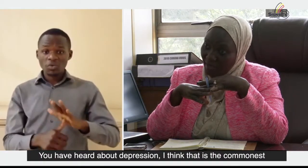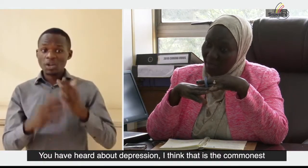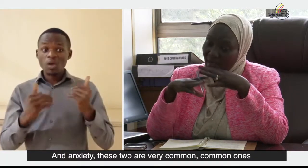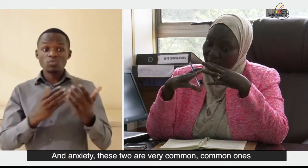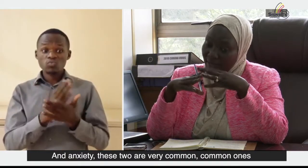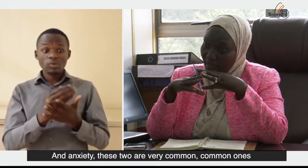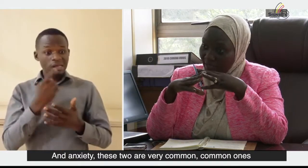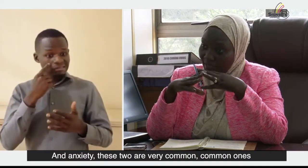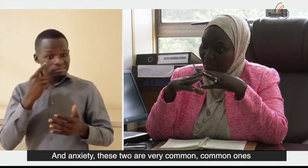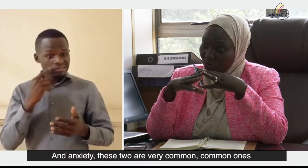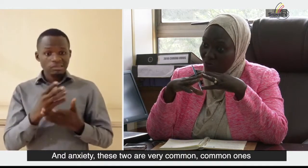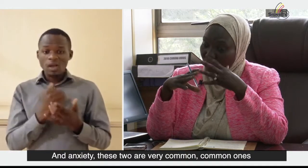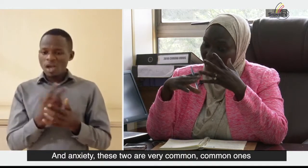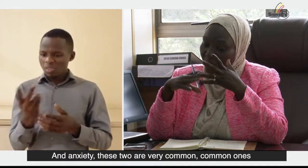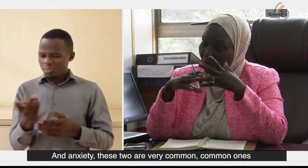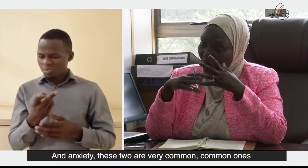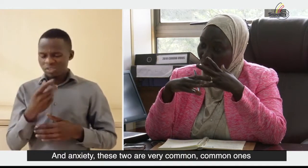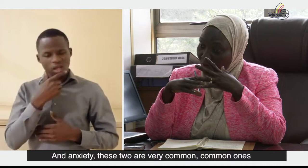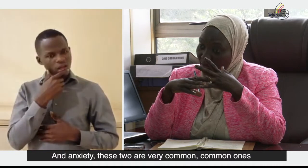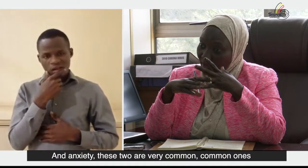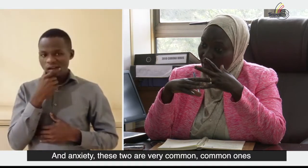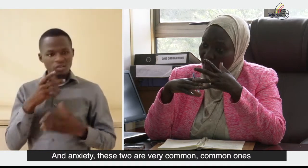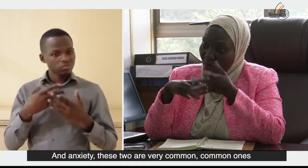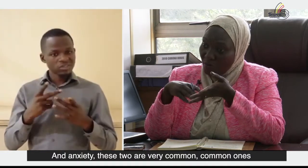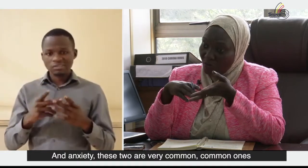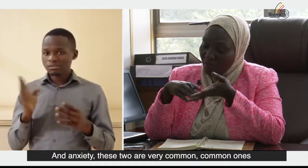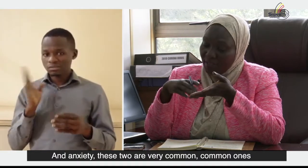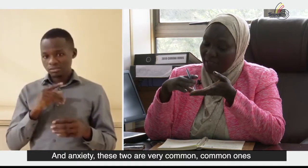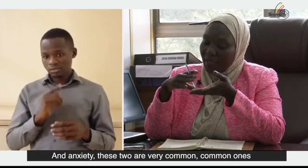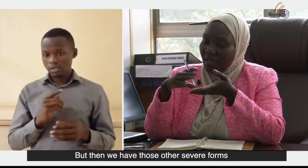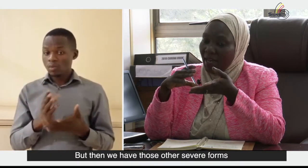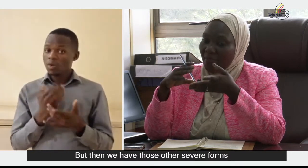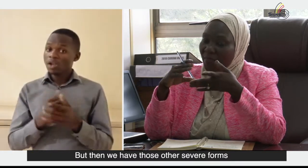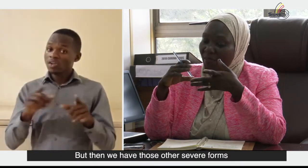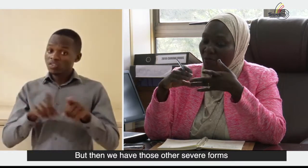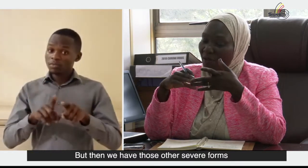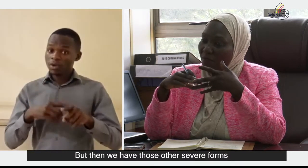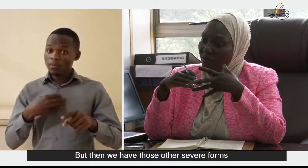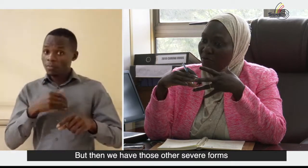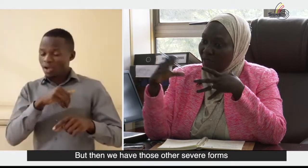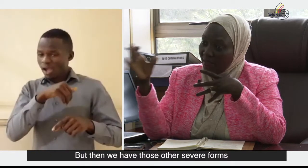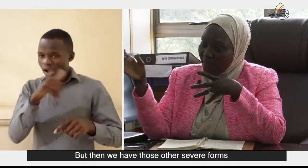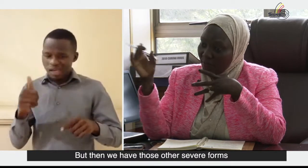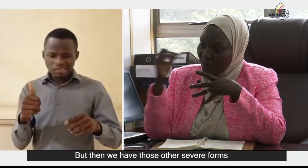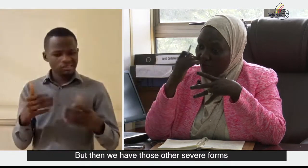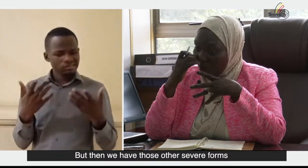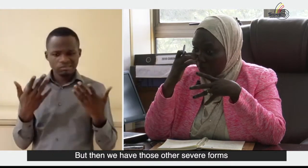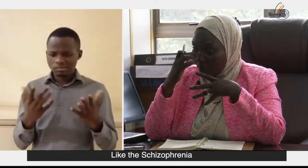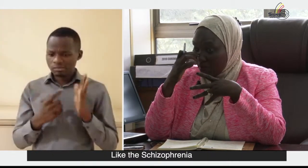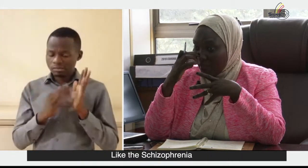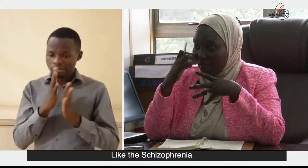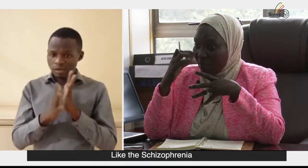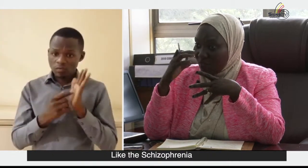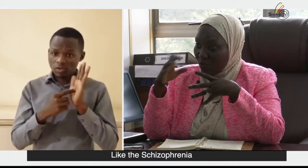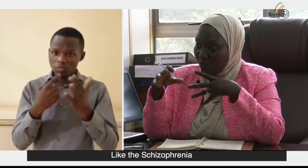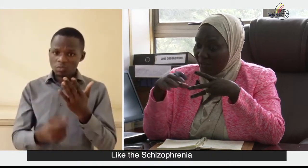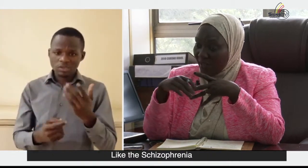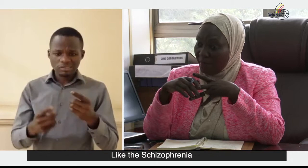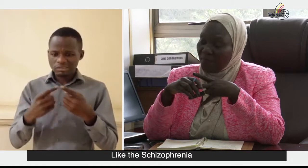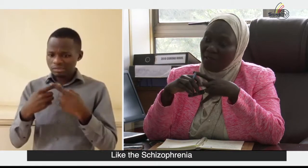and anxiety. These two are the very common ones. But then we have those other severe forms like the schizophrenia. Those are